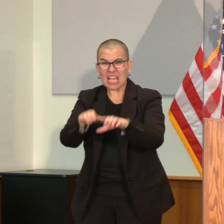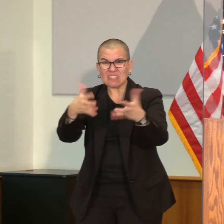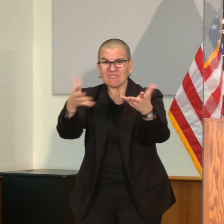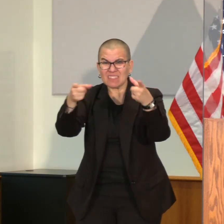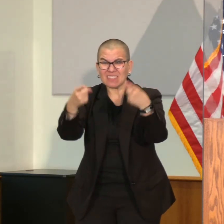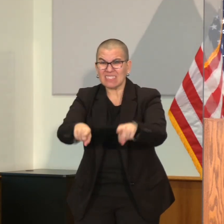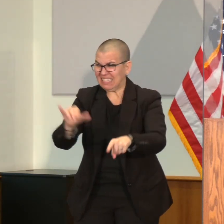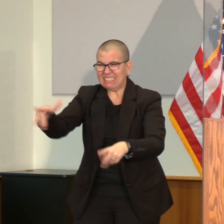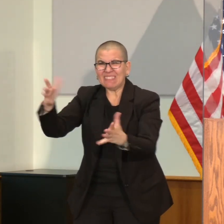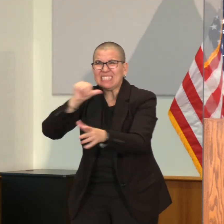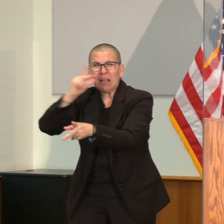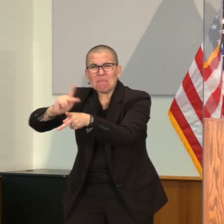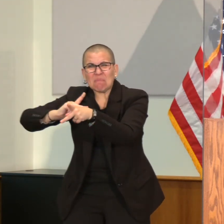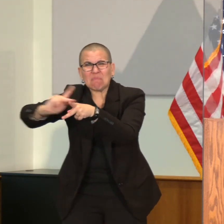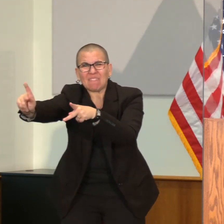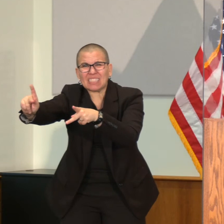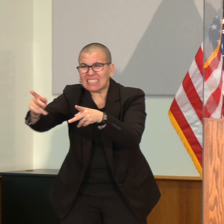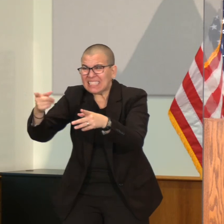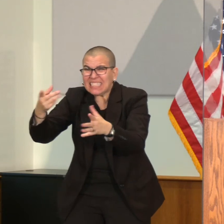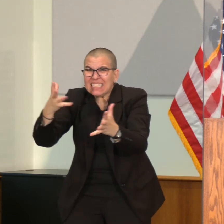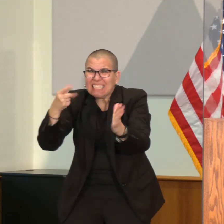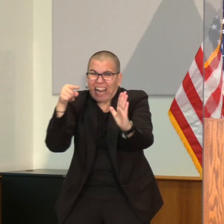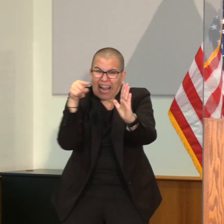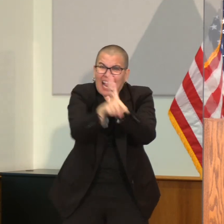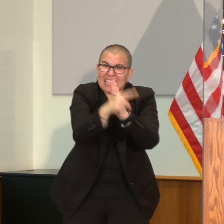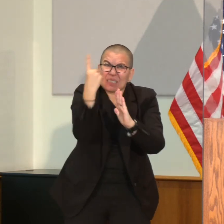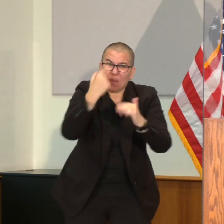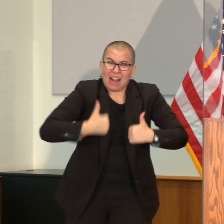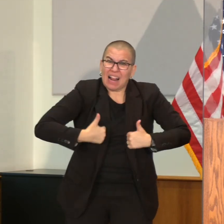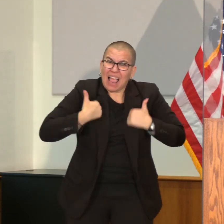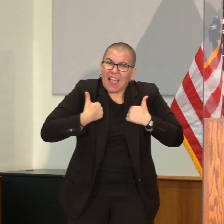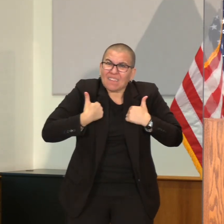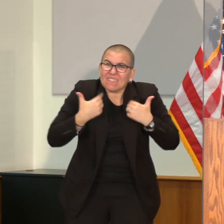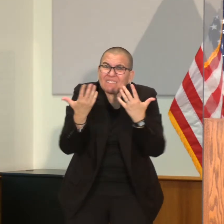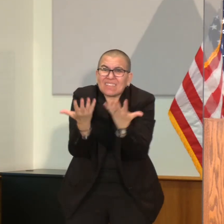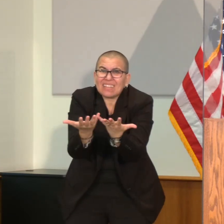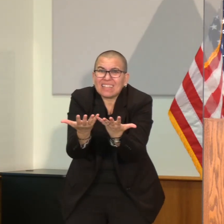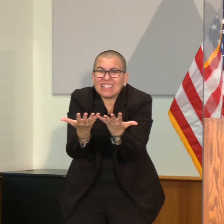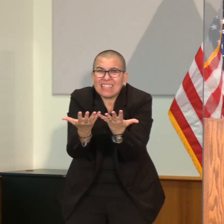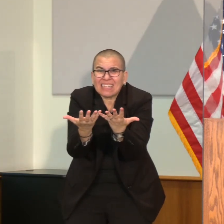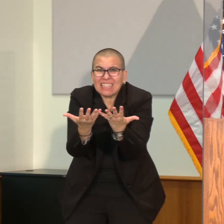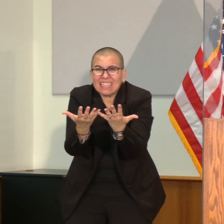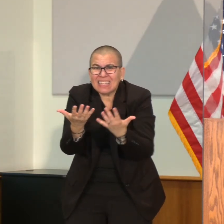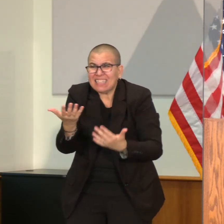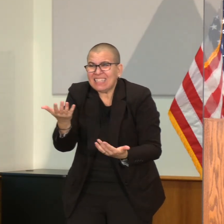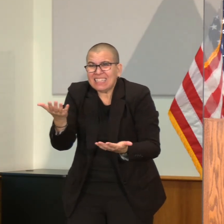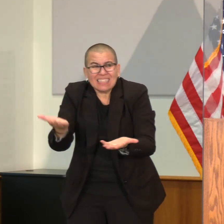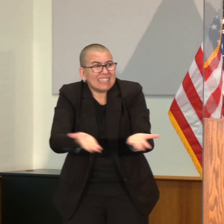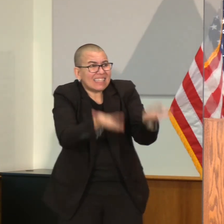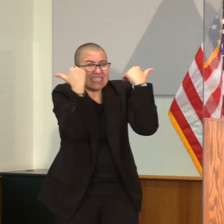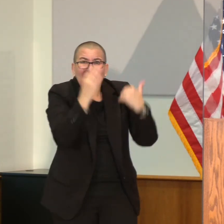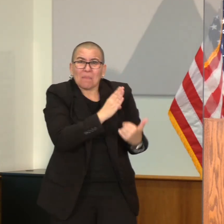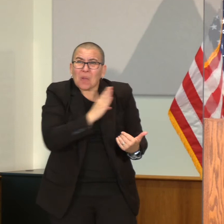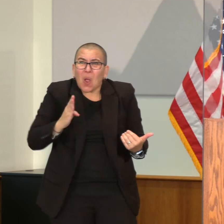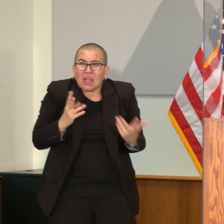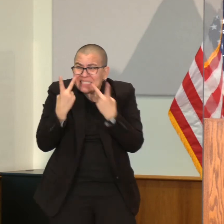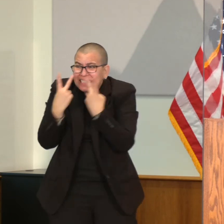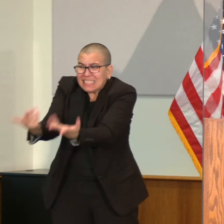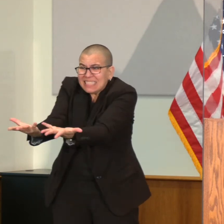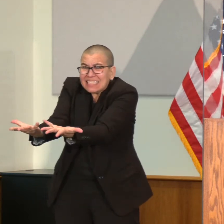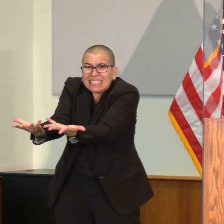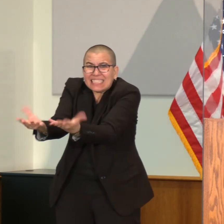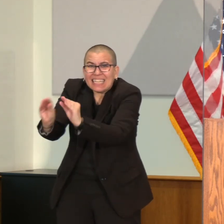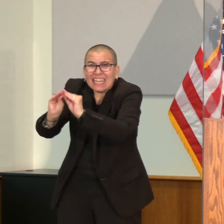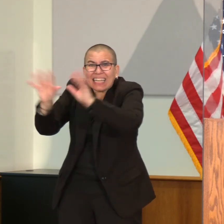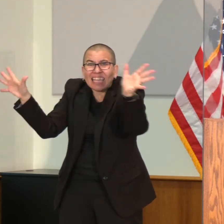ways. Recent leadership at that board is welcome, but it still needs direction from the legislature, and it